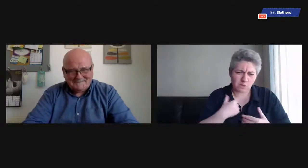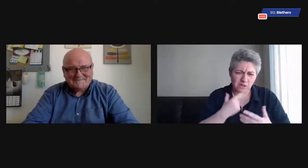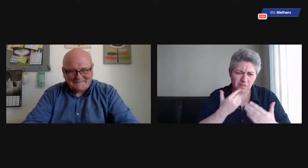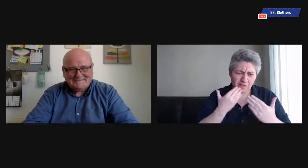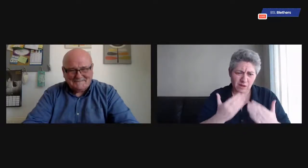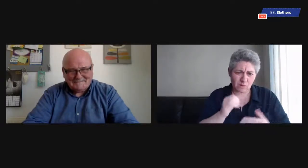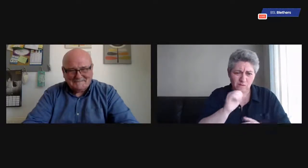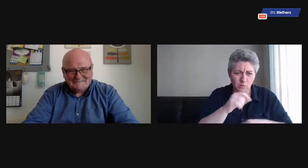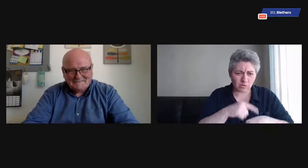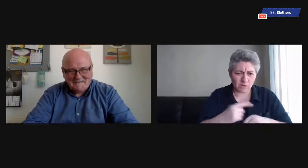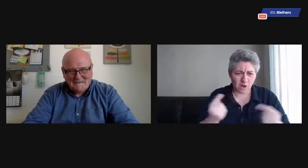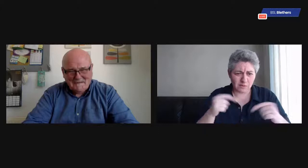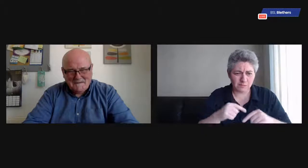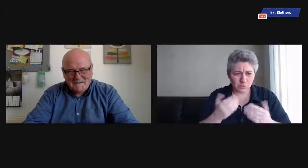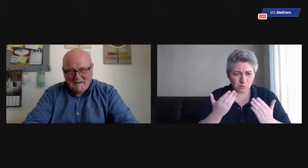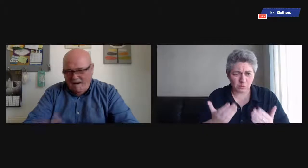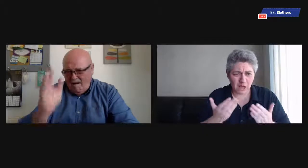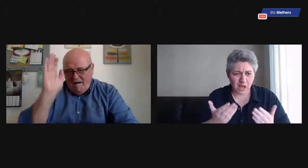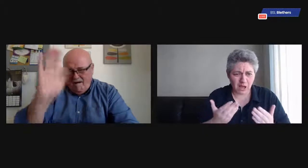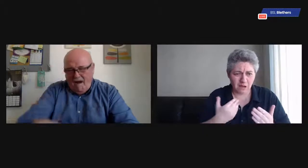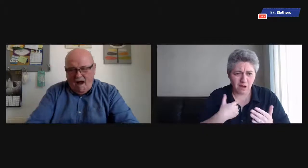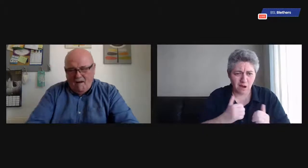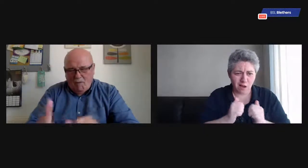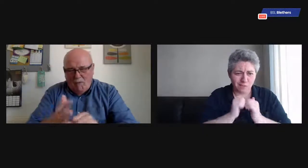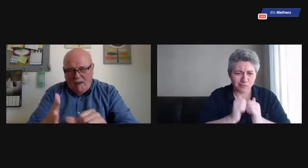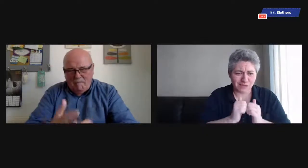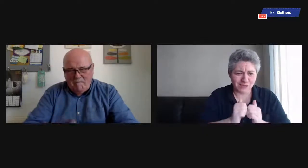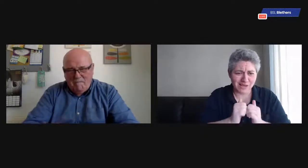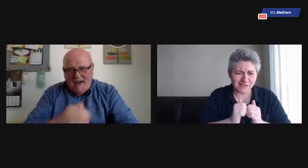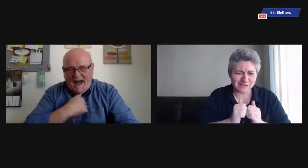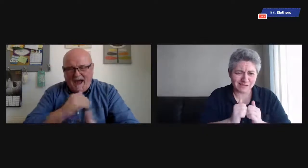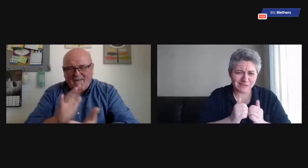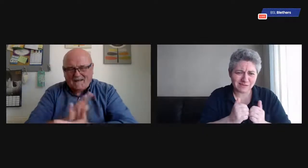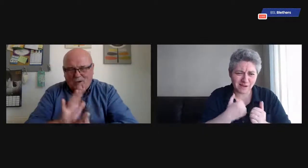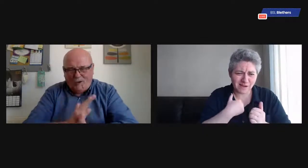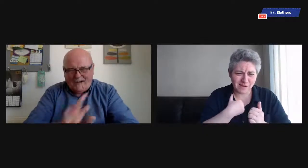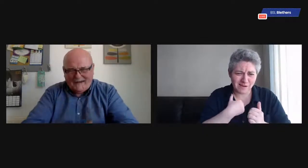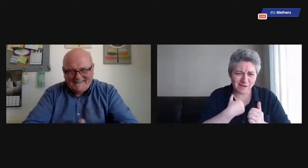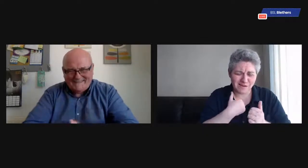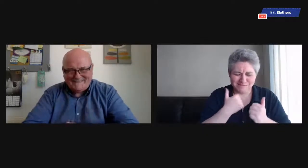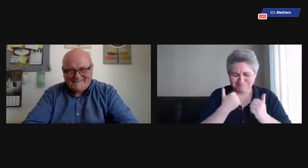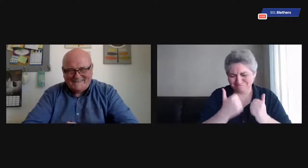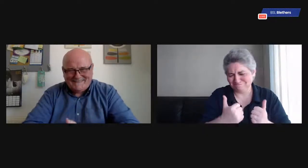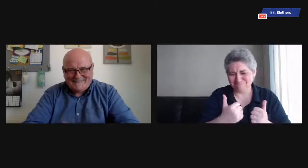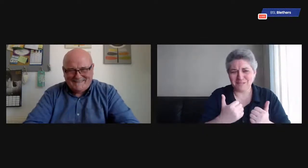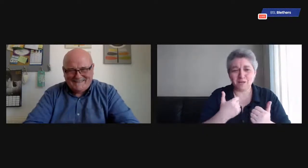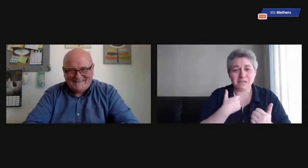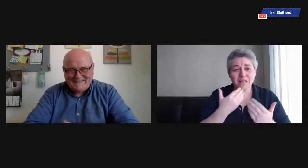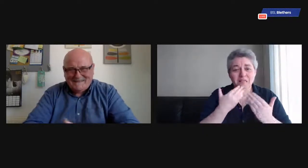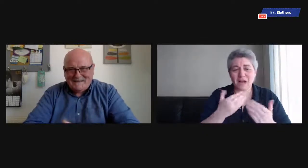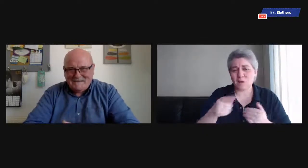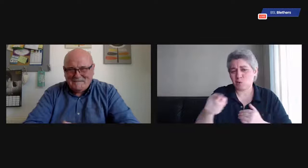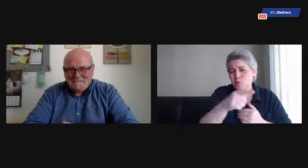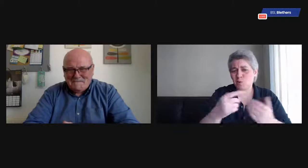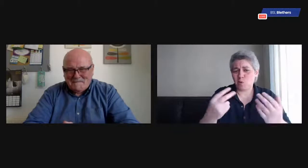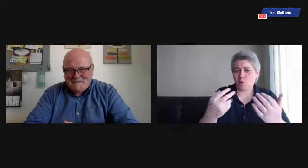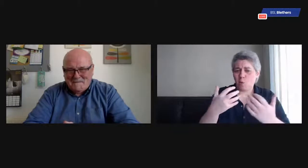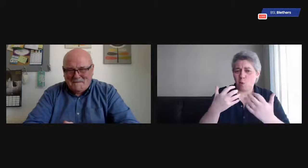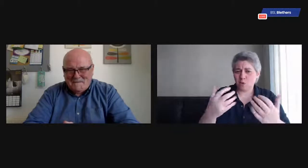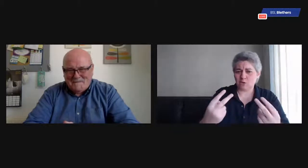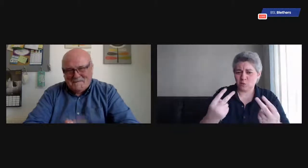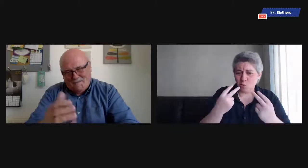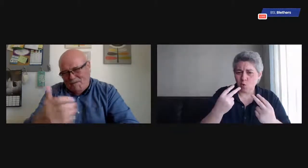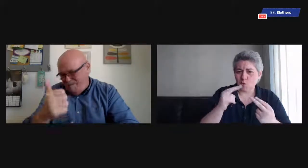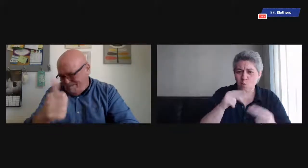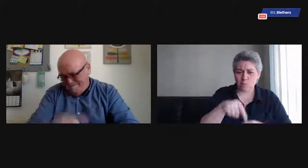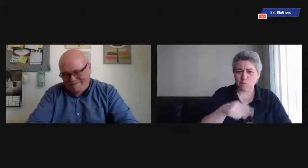food for thought and gave us some impetus for the future. Thank you so much. Oh, an absolute pleasure, Avro. Thoroughly